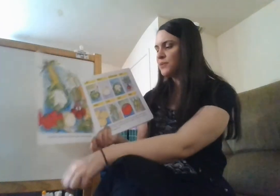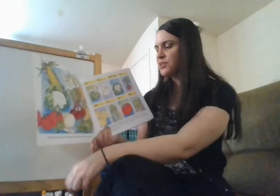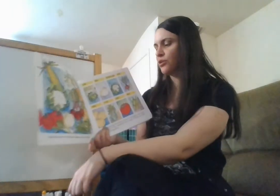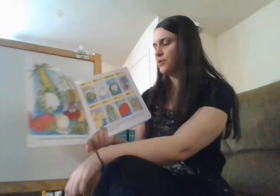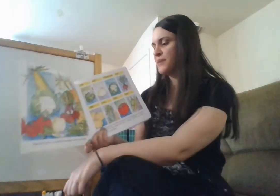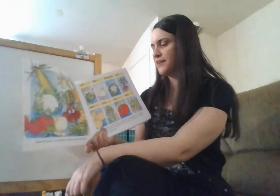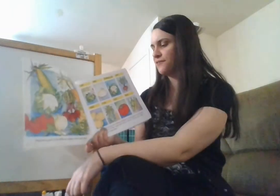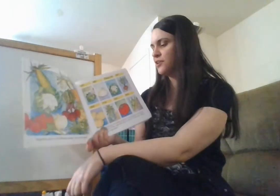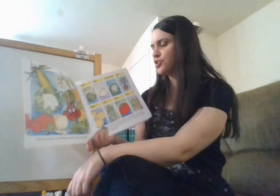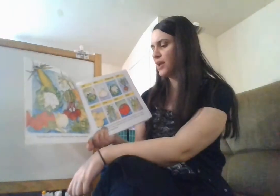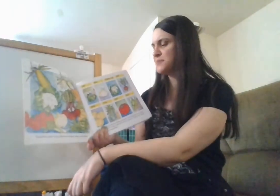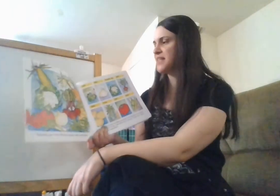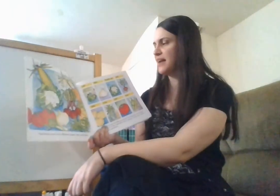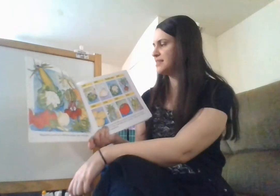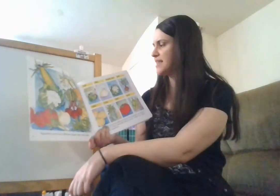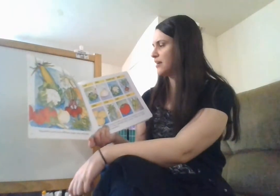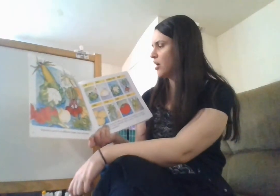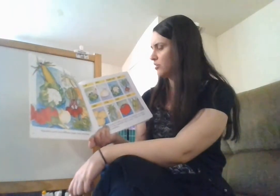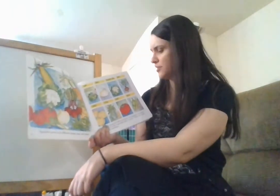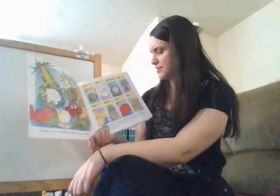Vegetables grow to be different shapes, sizes, and colors.